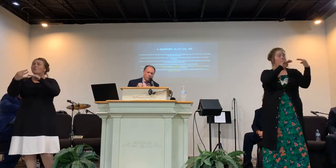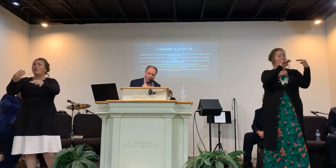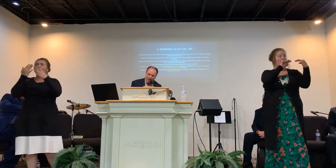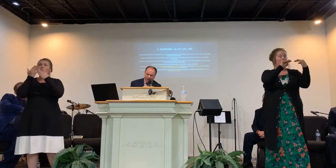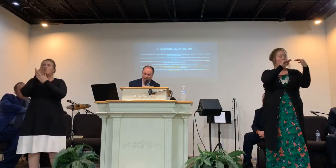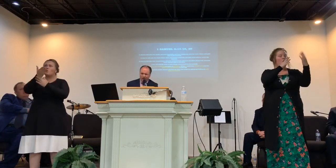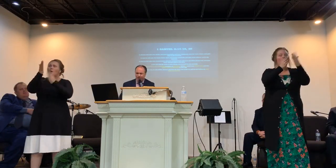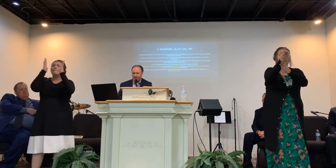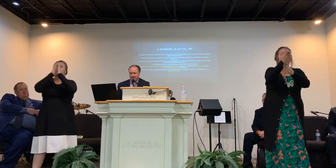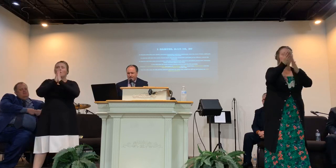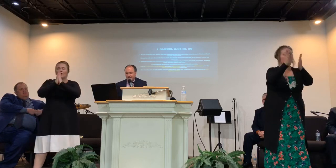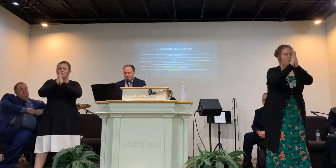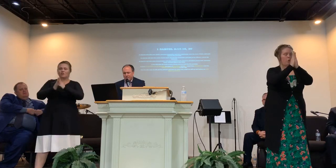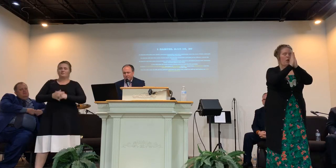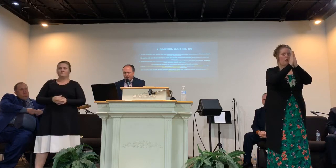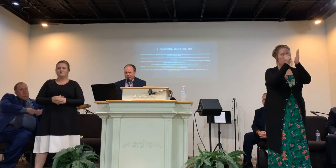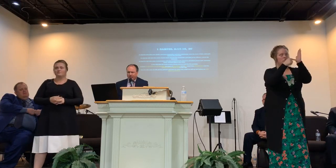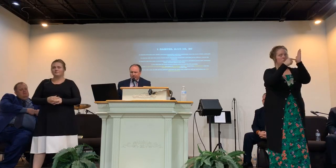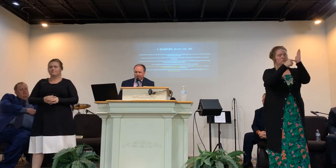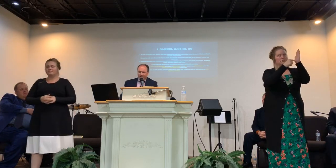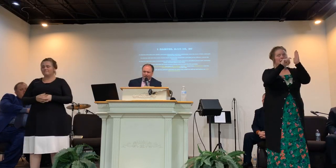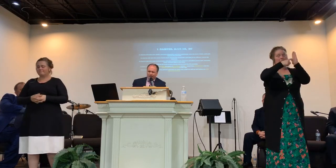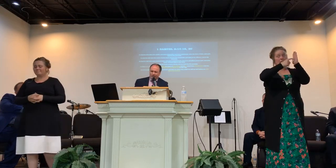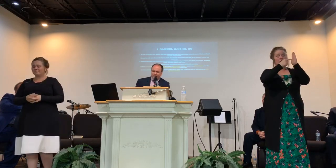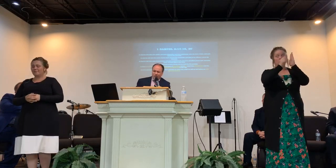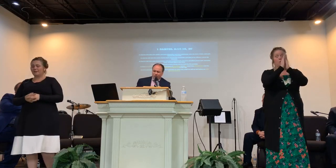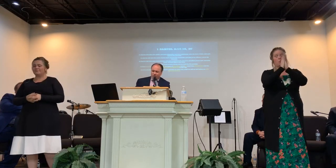through prayer.